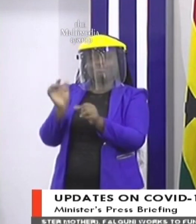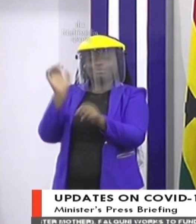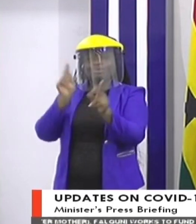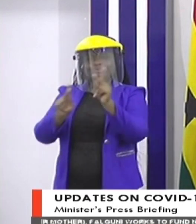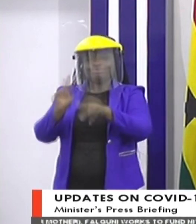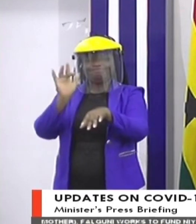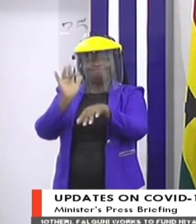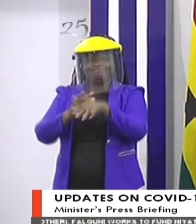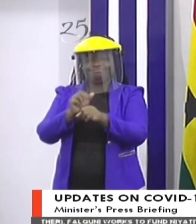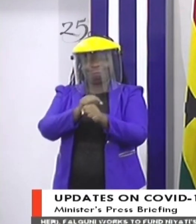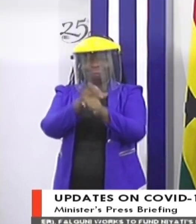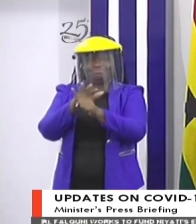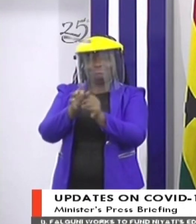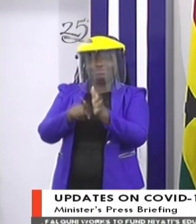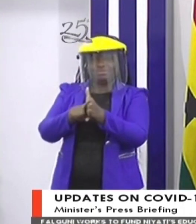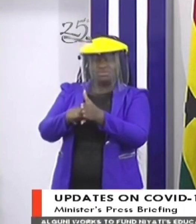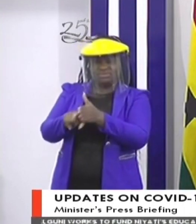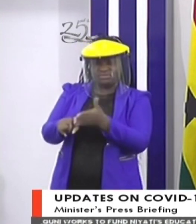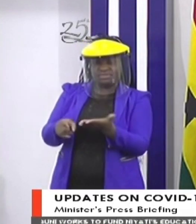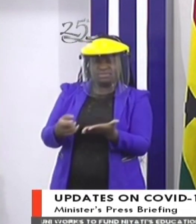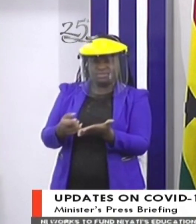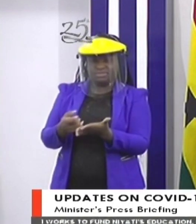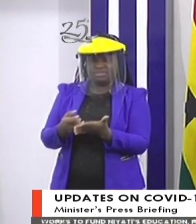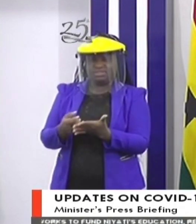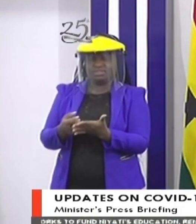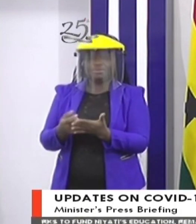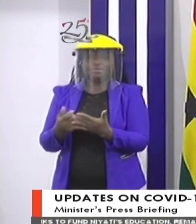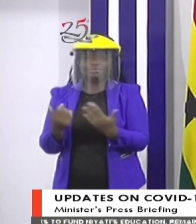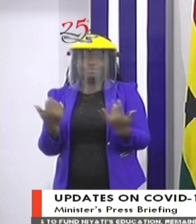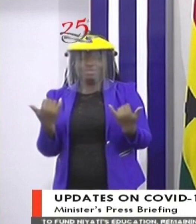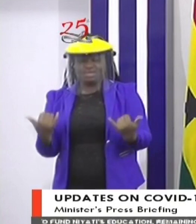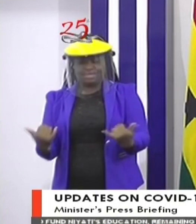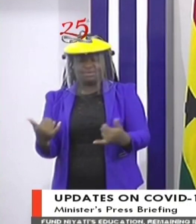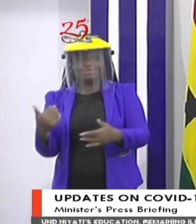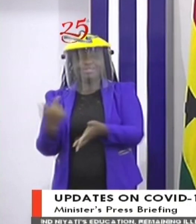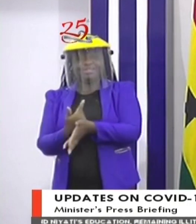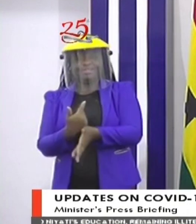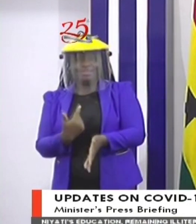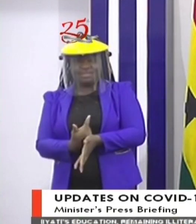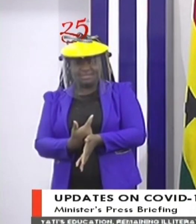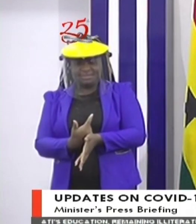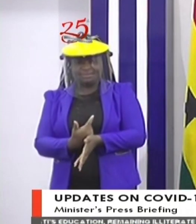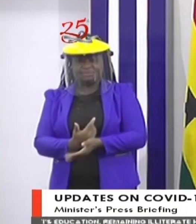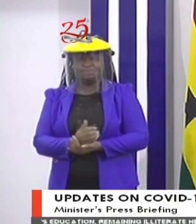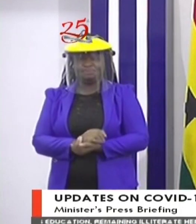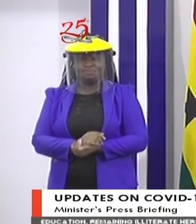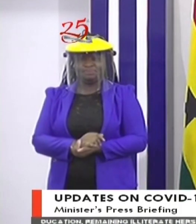management of COVID-19 cases in Ghana.